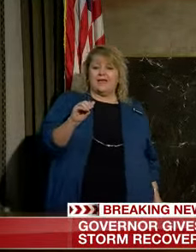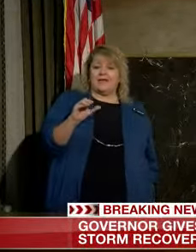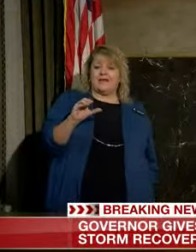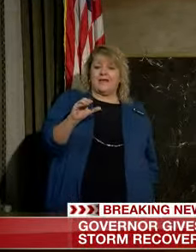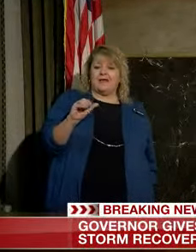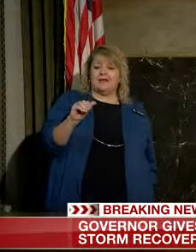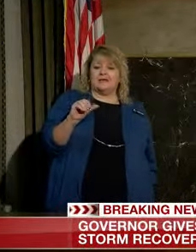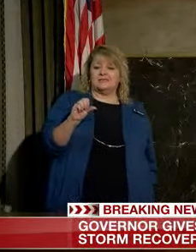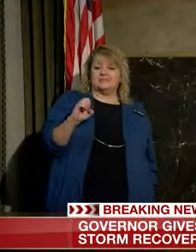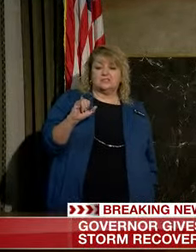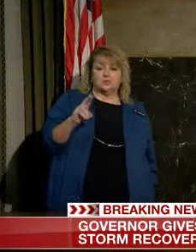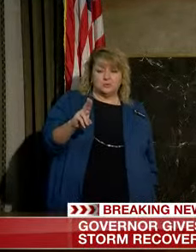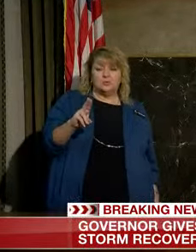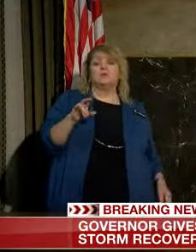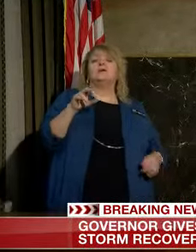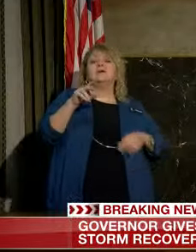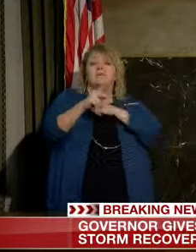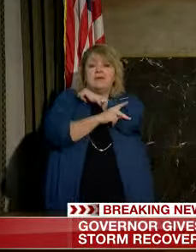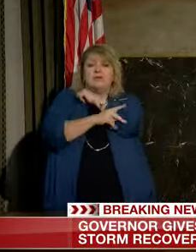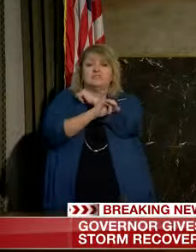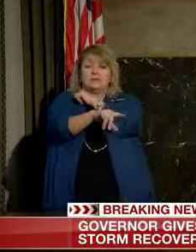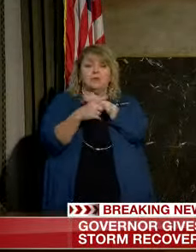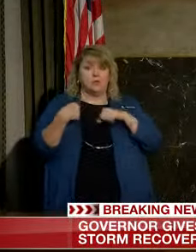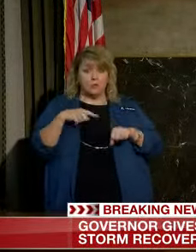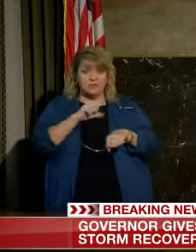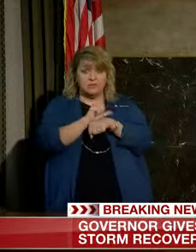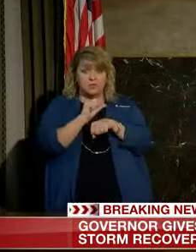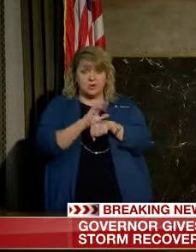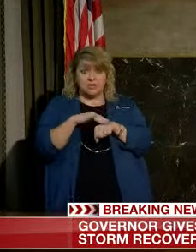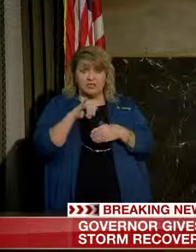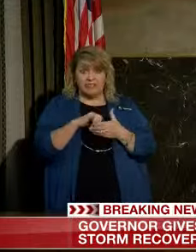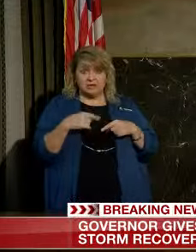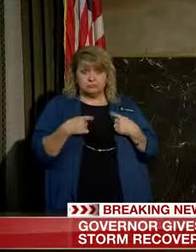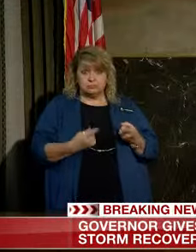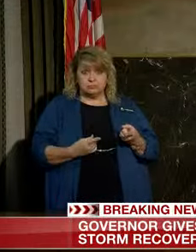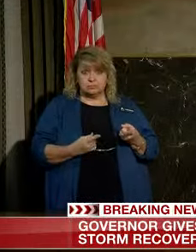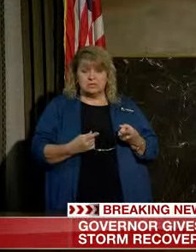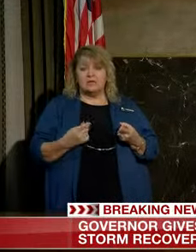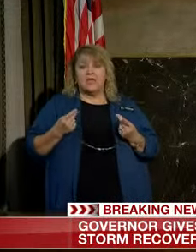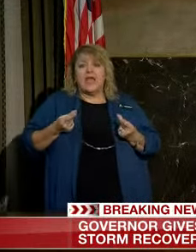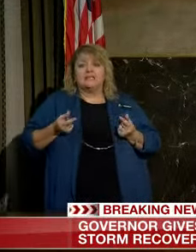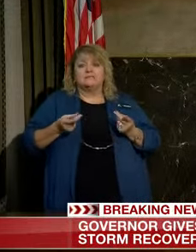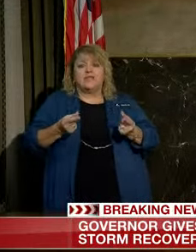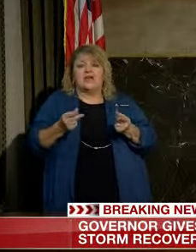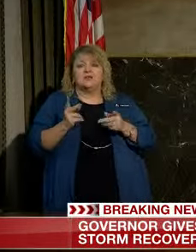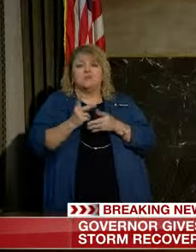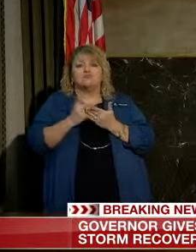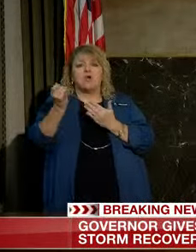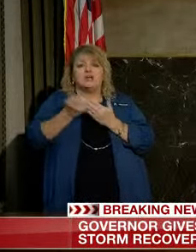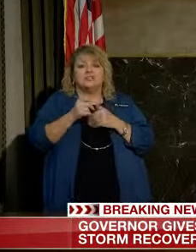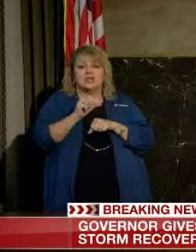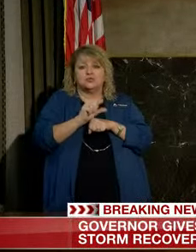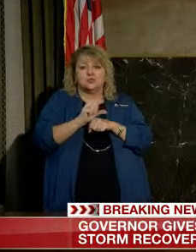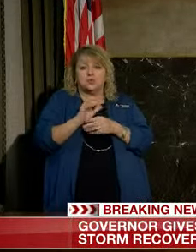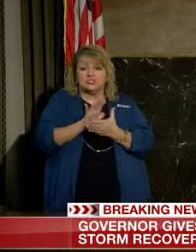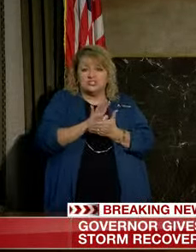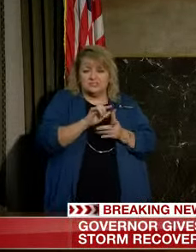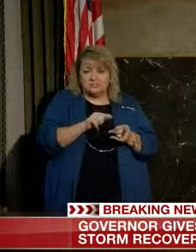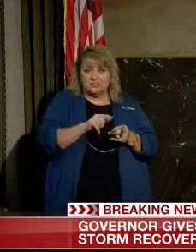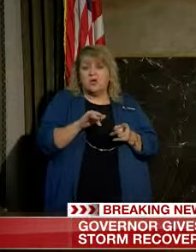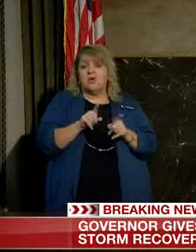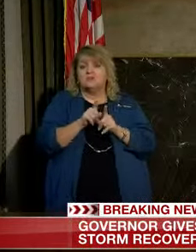And the answer is yes, and we've been working on that for quite some time through expedited project worksheets, but also as